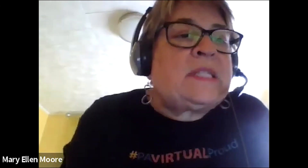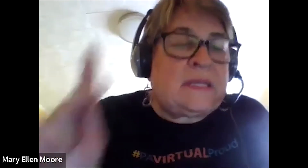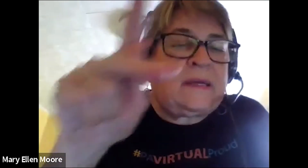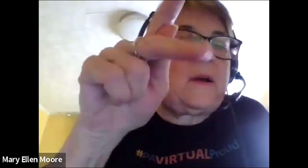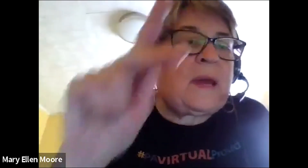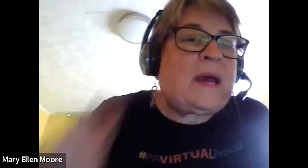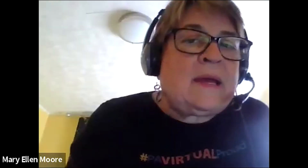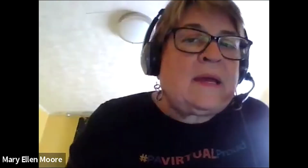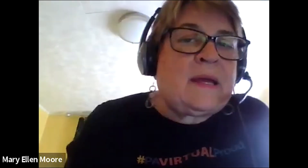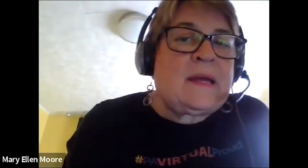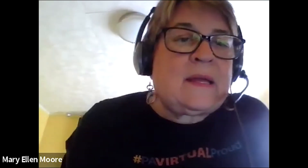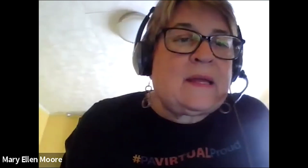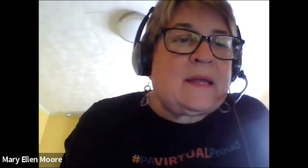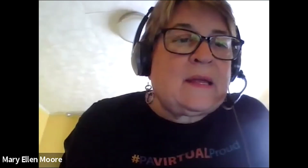Person, okay.